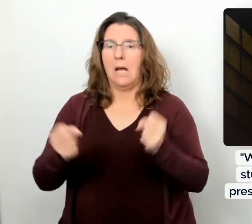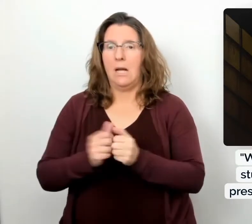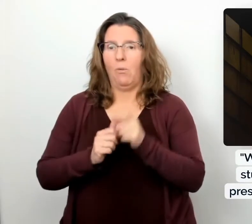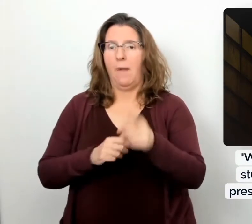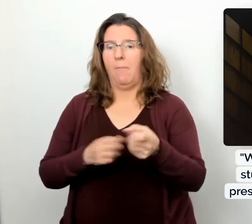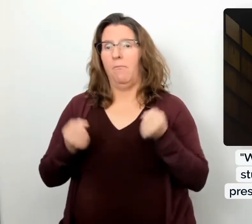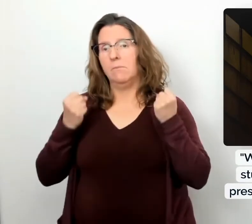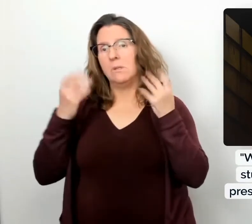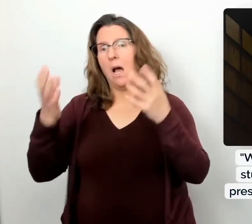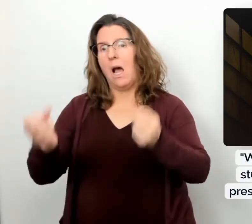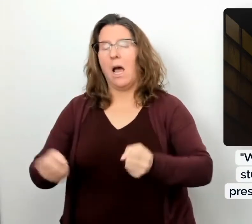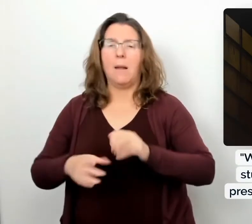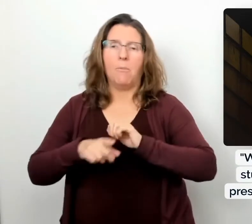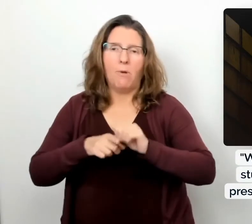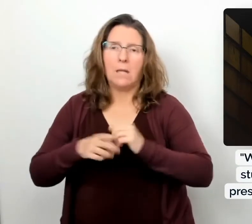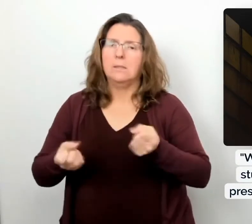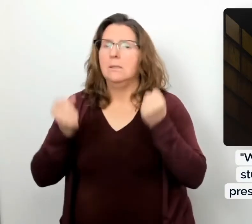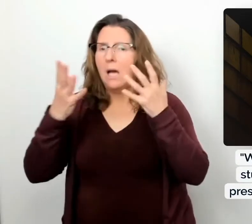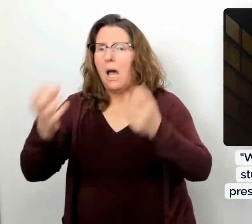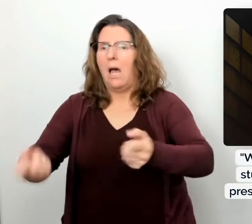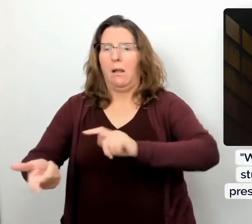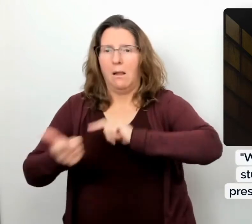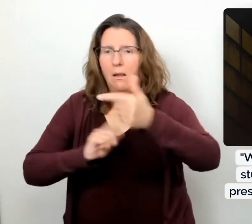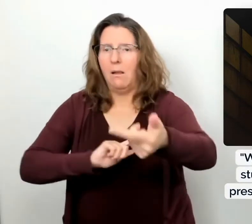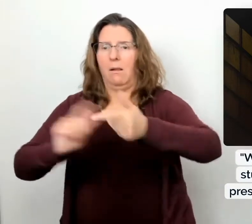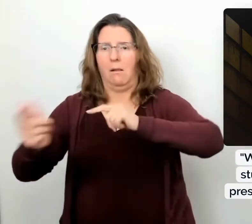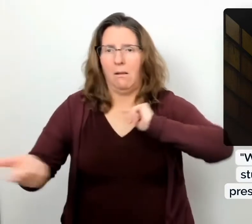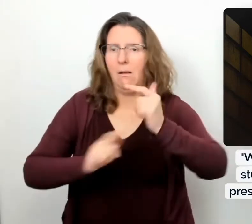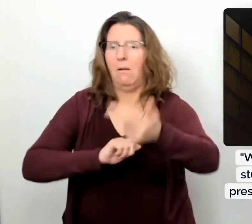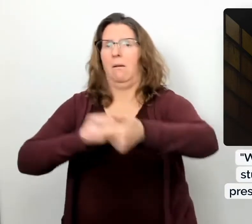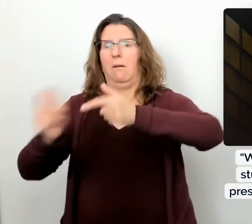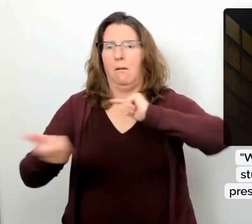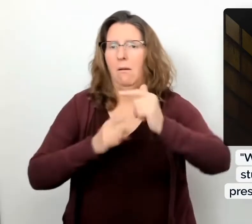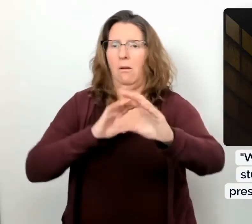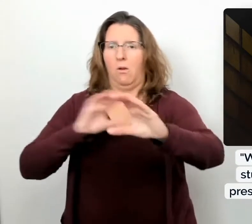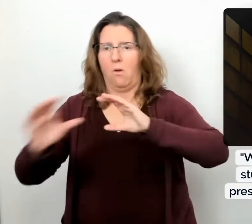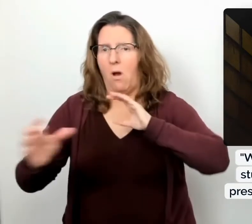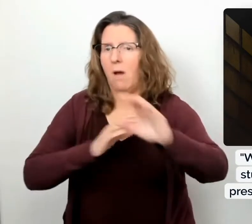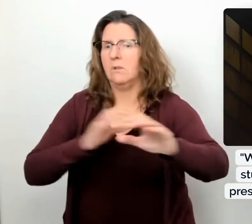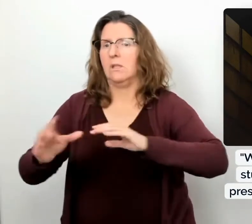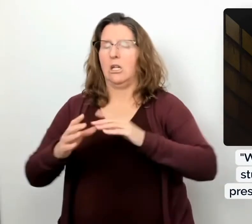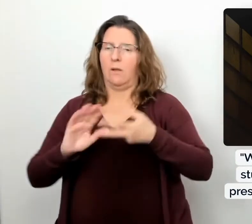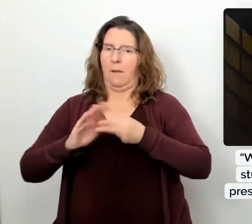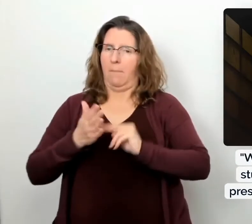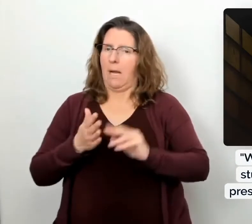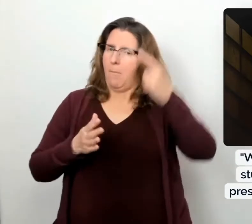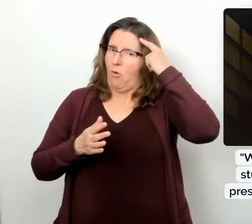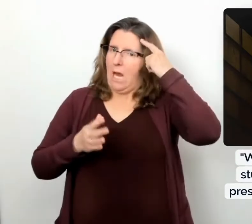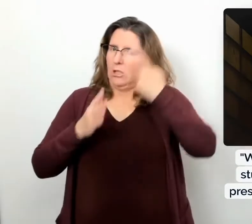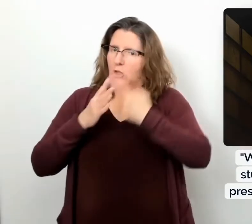improve his language fluency. We practiced. He was able to ask questions. I expected him to learn. It took time because he